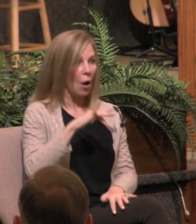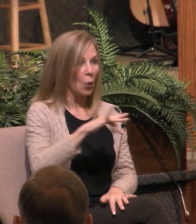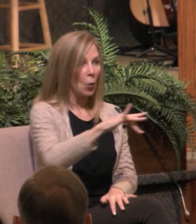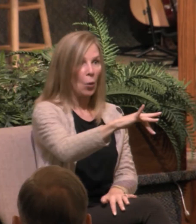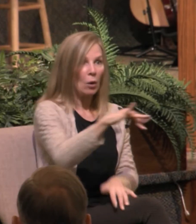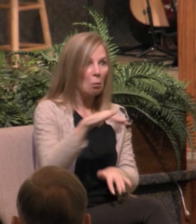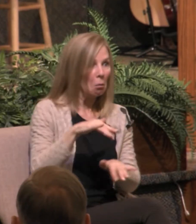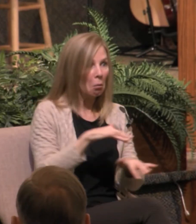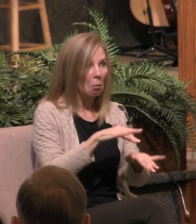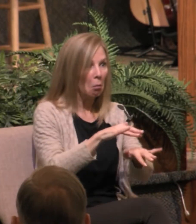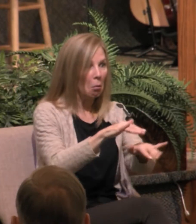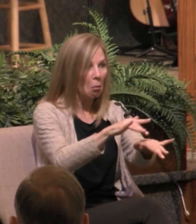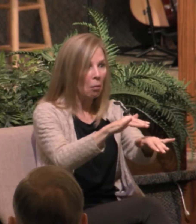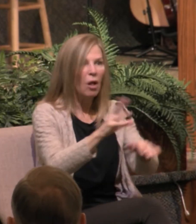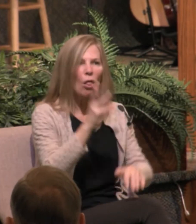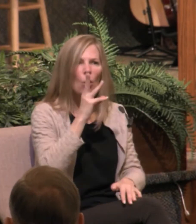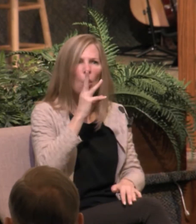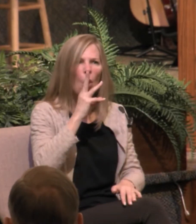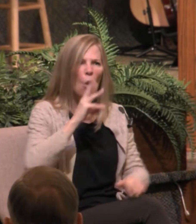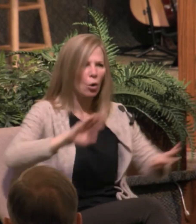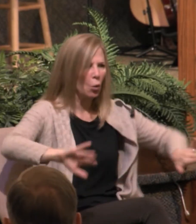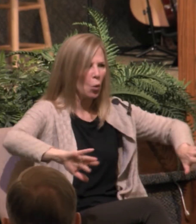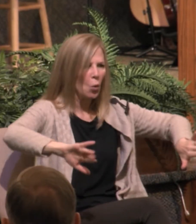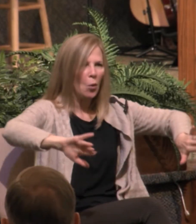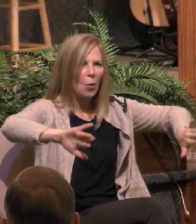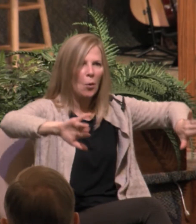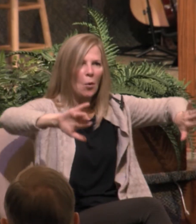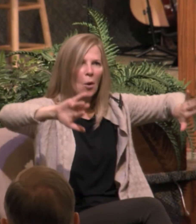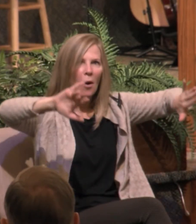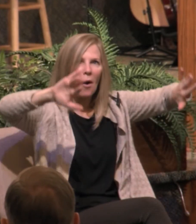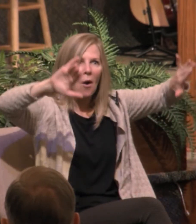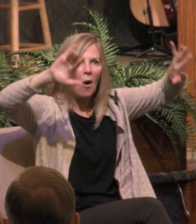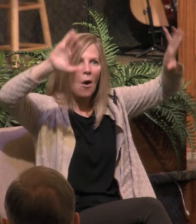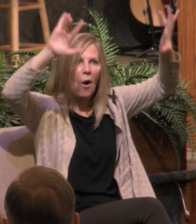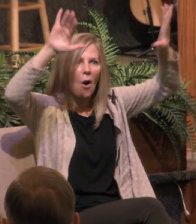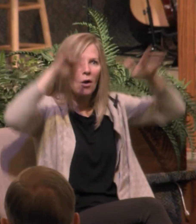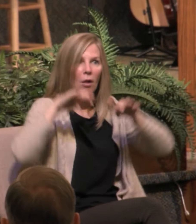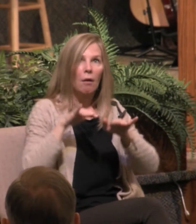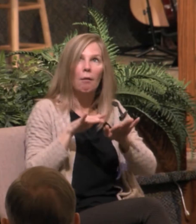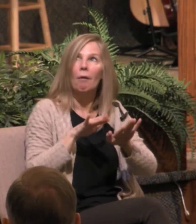the waters were like a wall to them on the right hand and on their left.